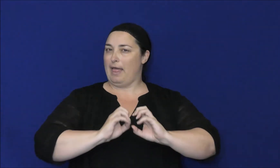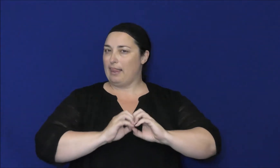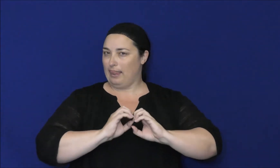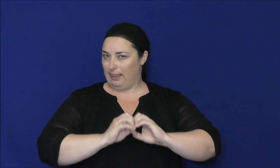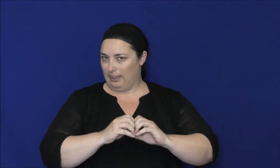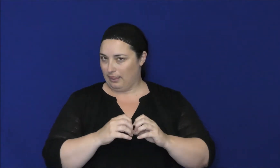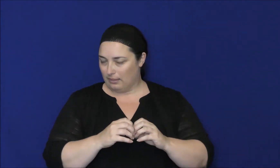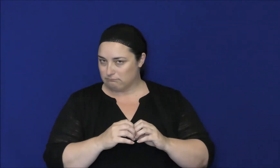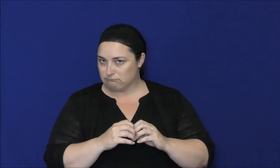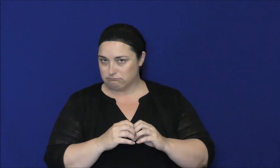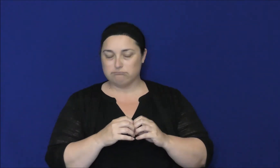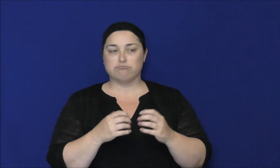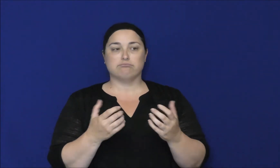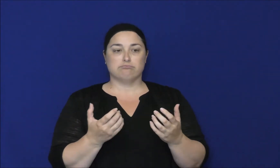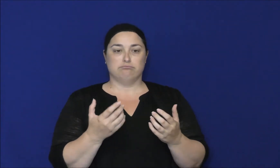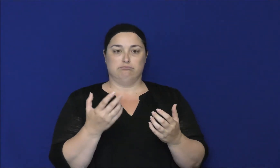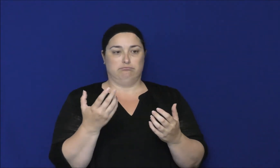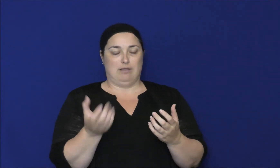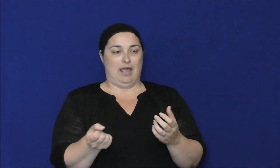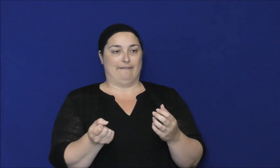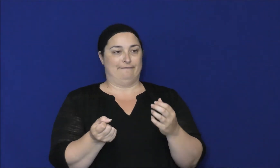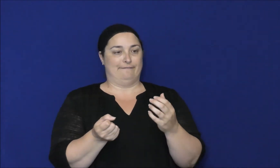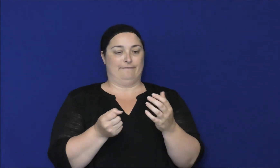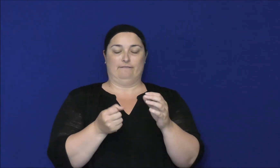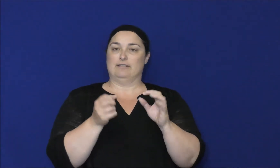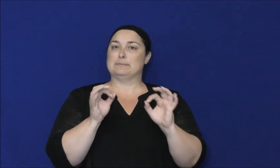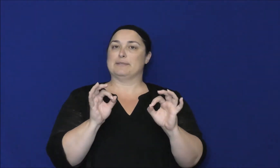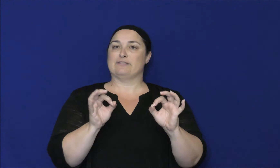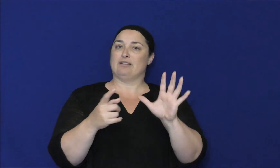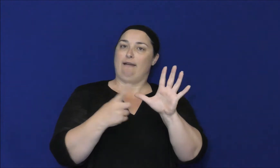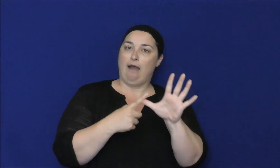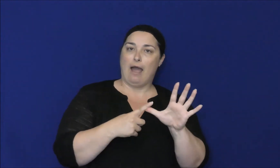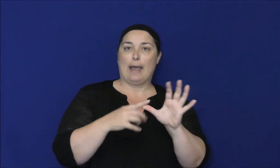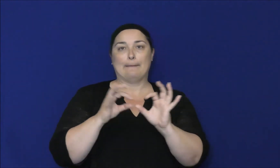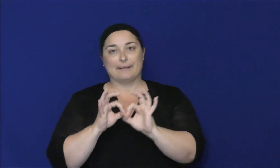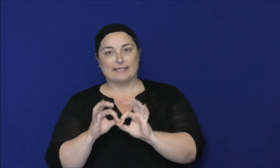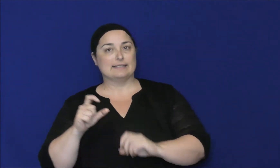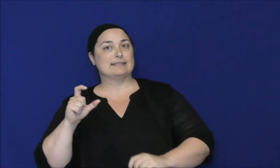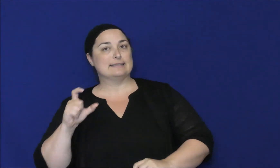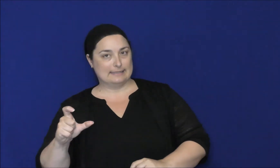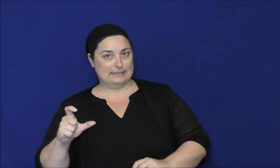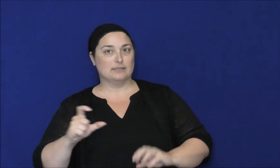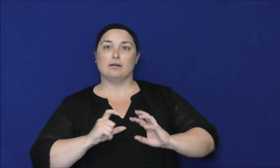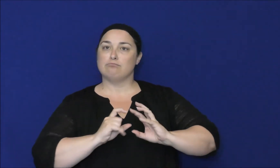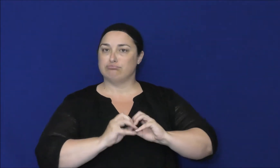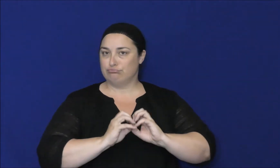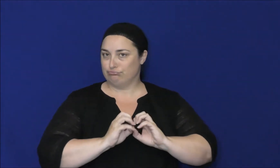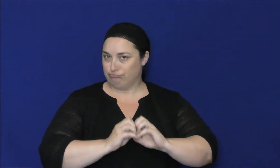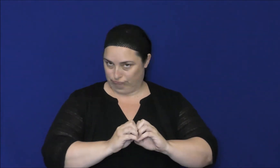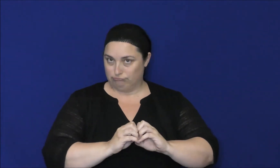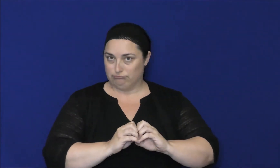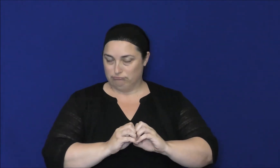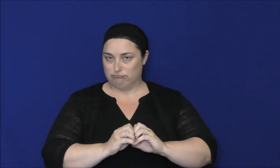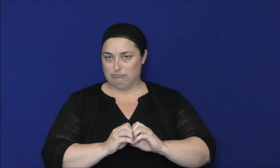there are symbols, if you like, or signs that represent each English letter of the alphabet, and we finger